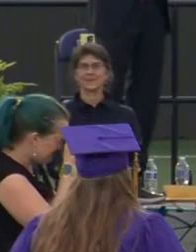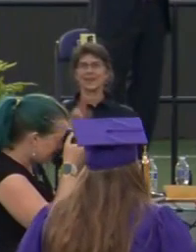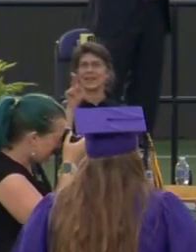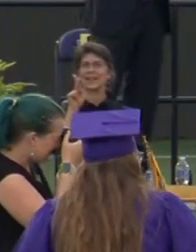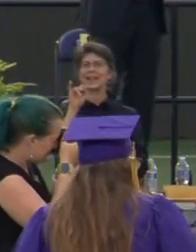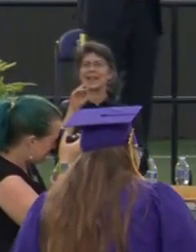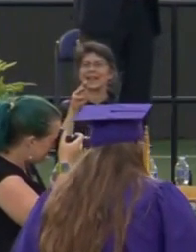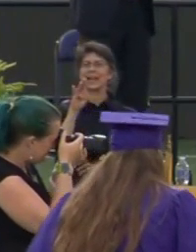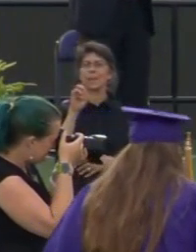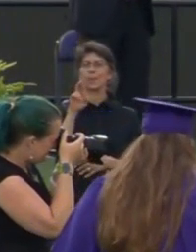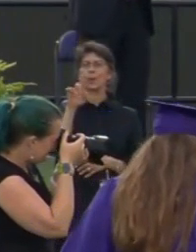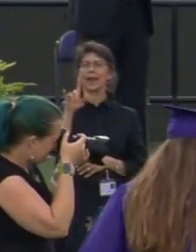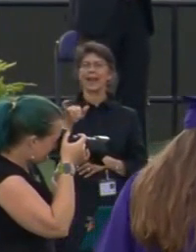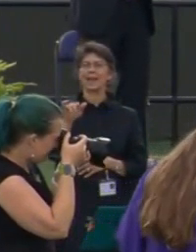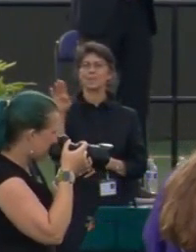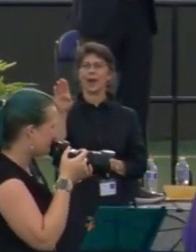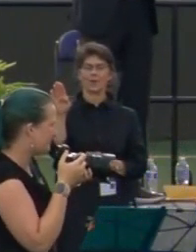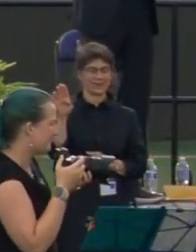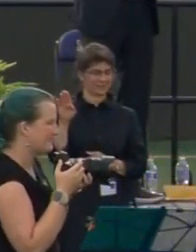Kimberly Brown.